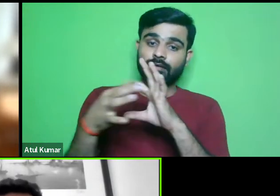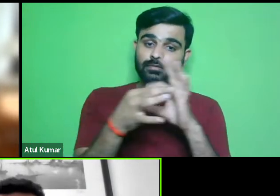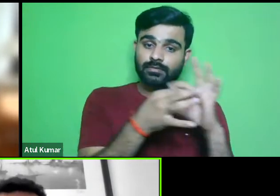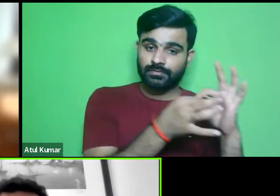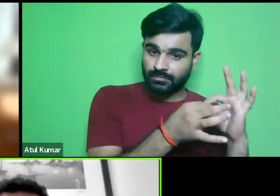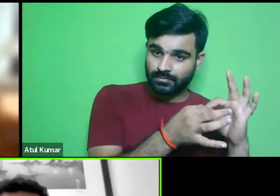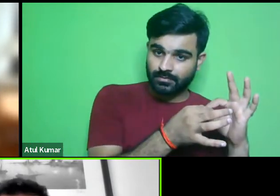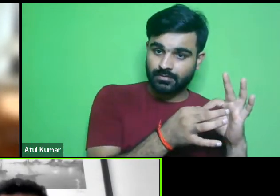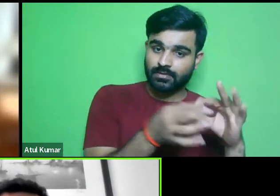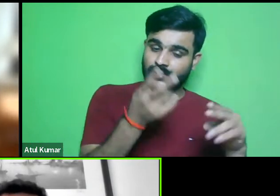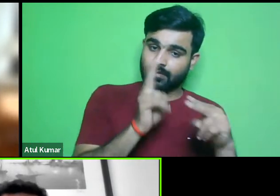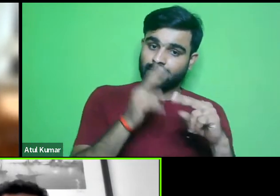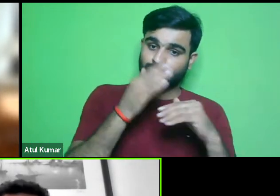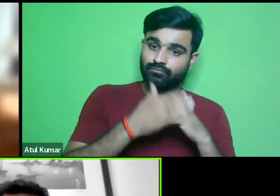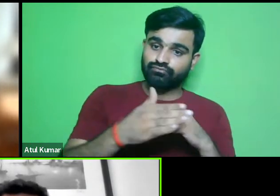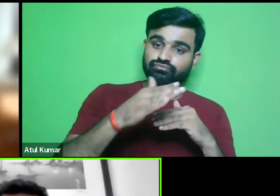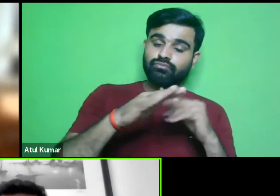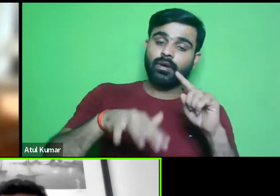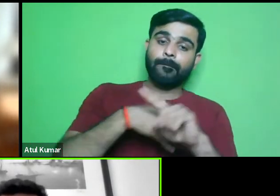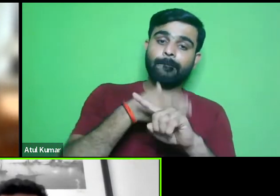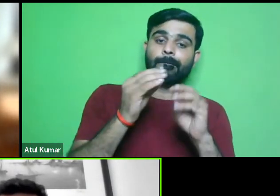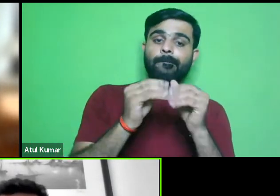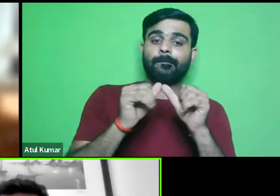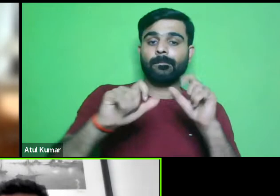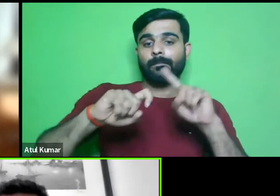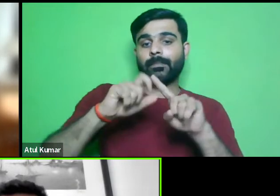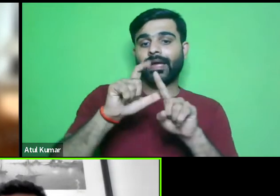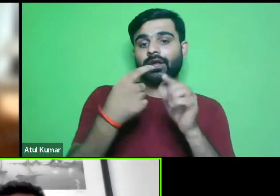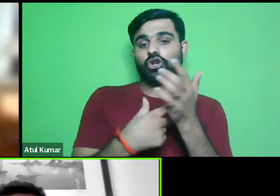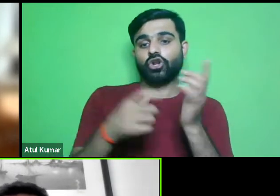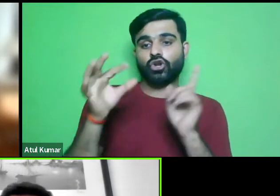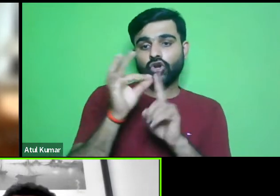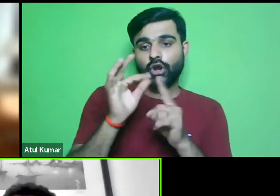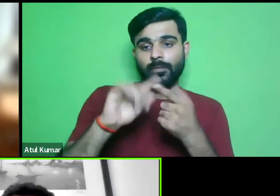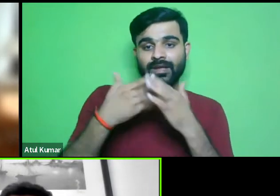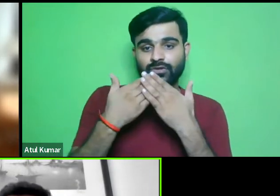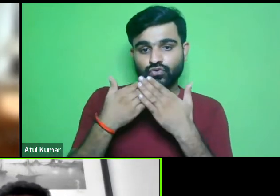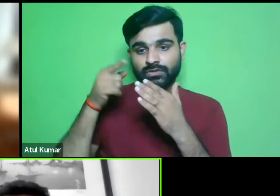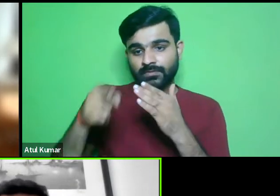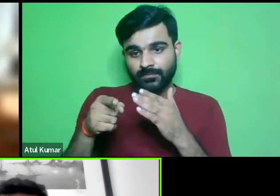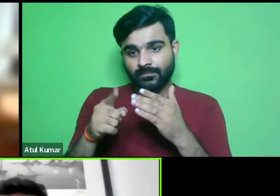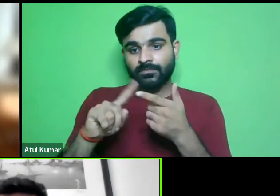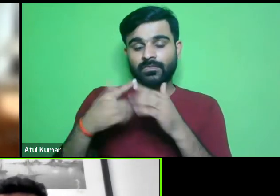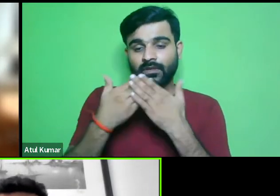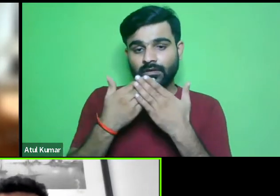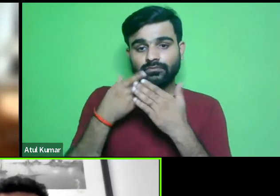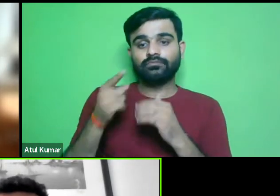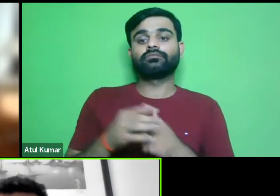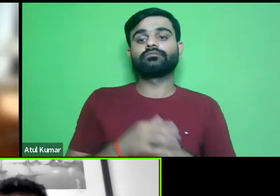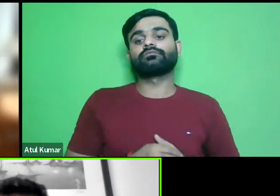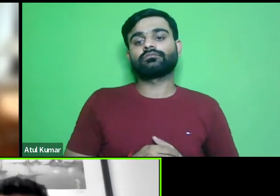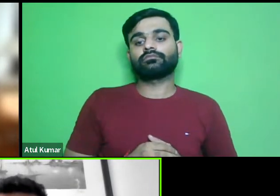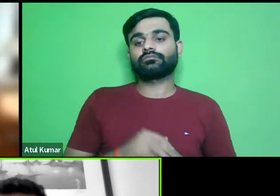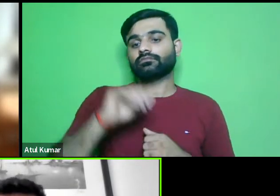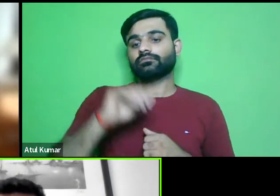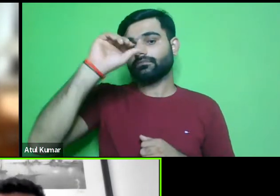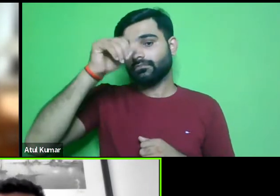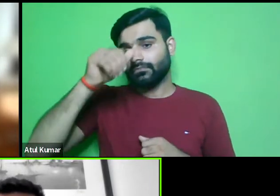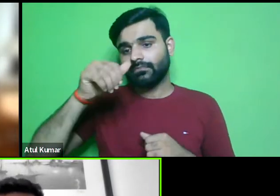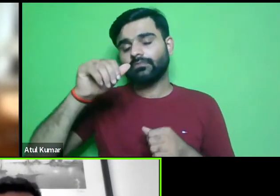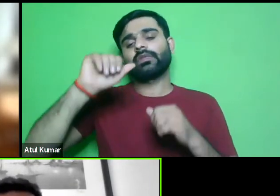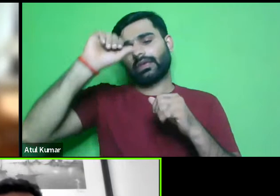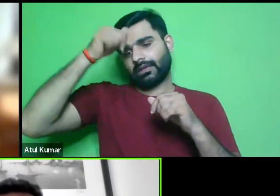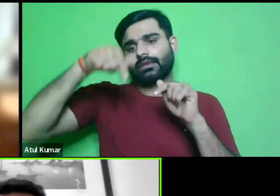are probably going to be the bedrock of any effective AI regulation. And that bedrock of effective AI regulation in the case of